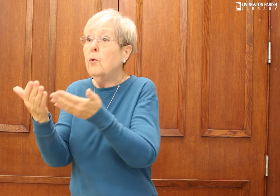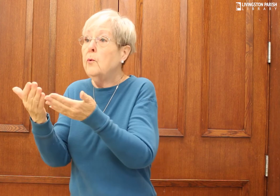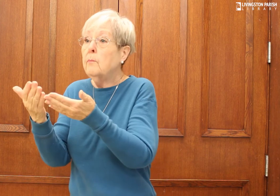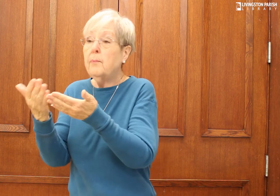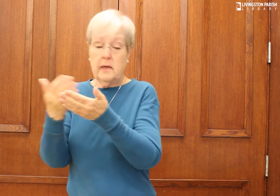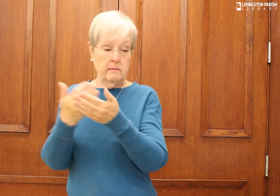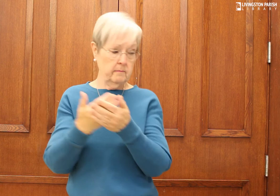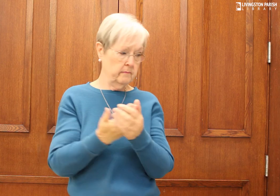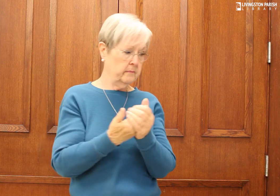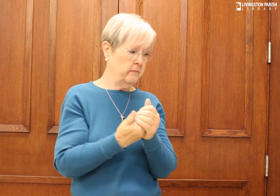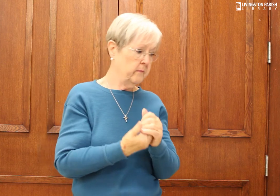group.